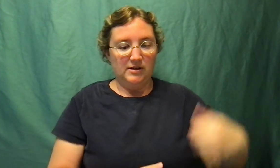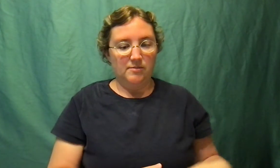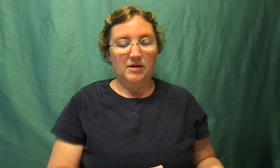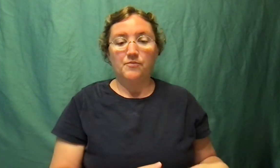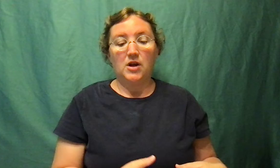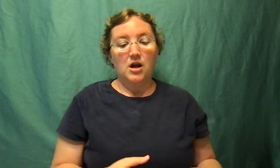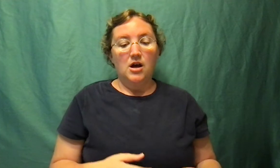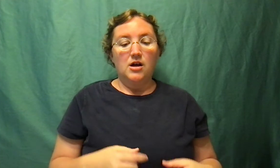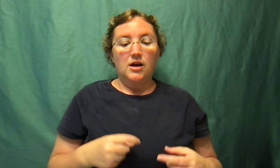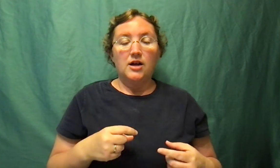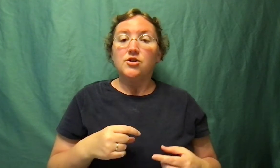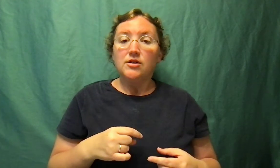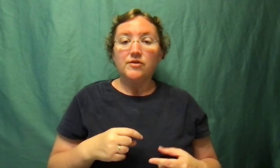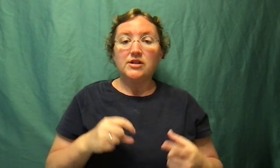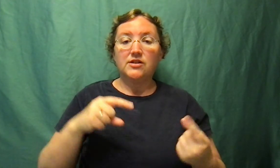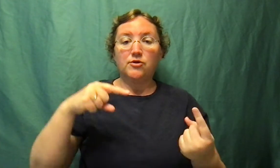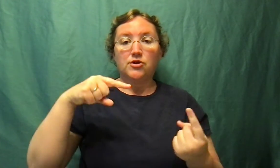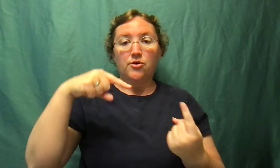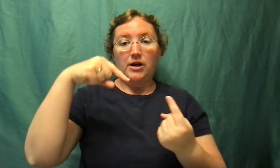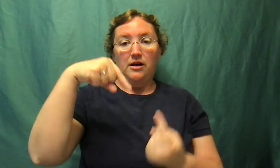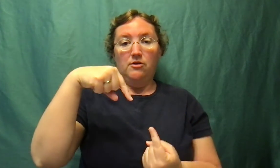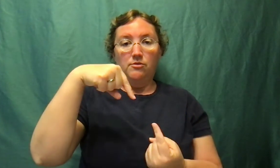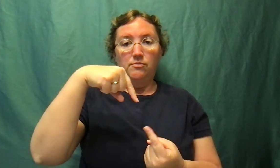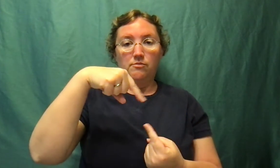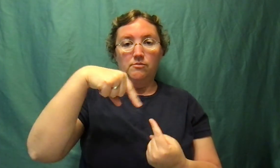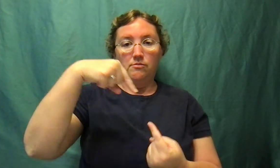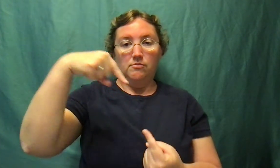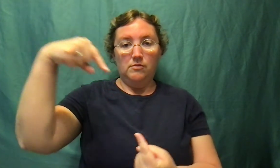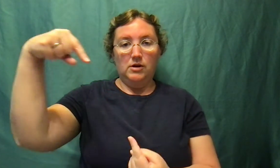to me. And 2 different signs for tornado.